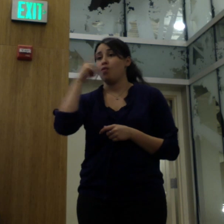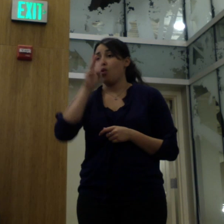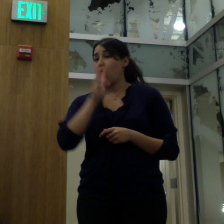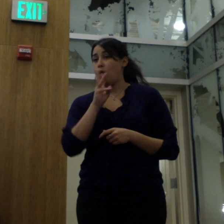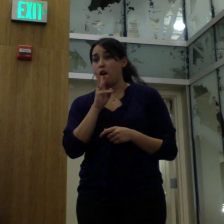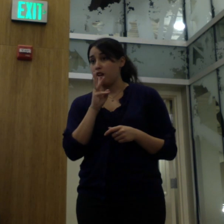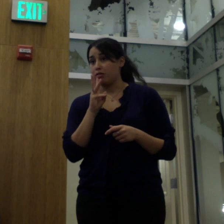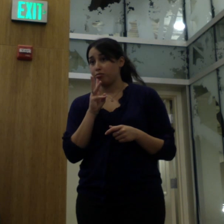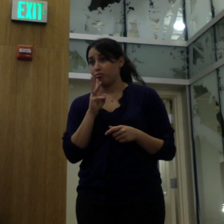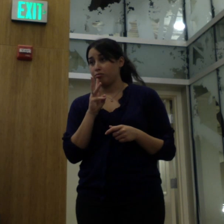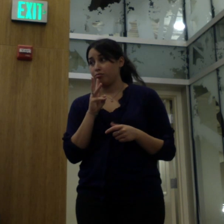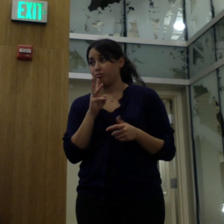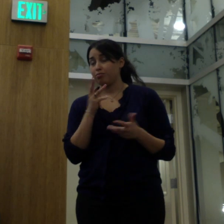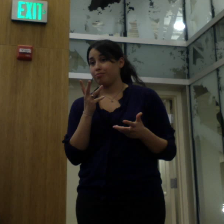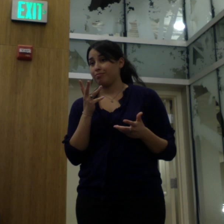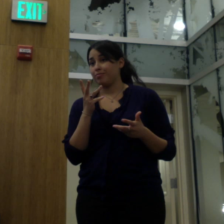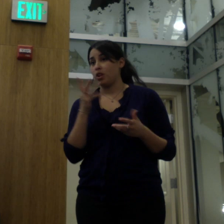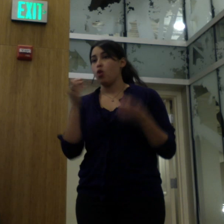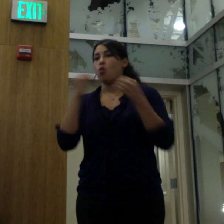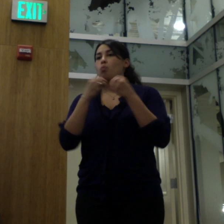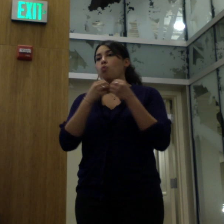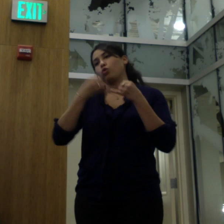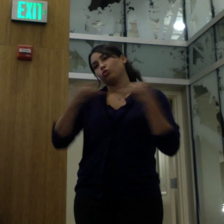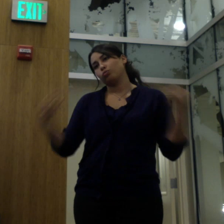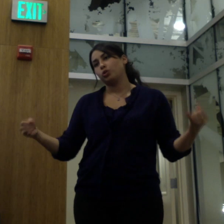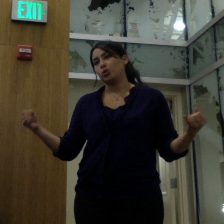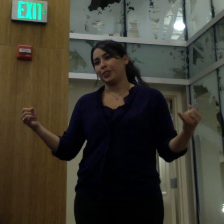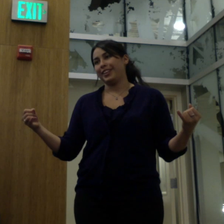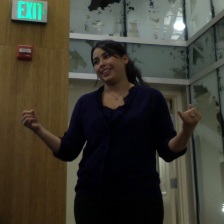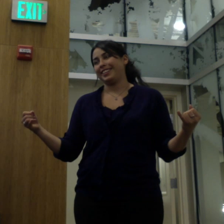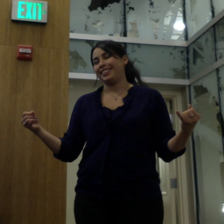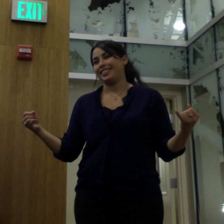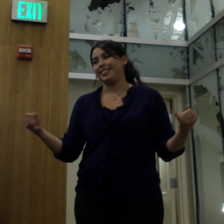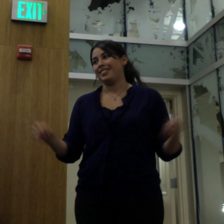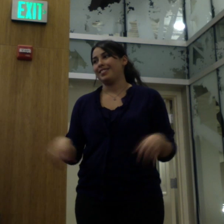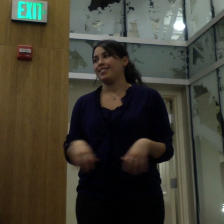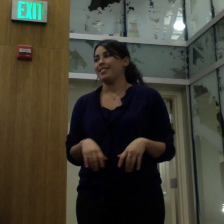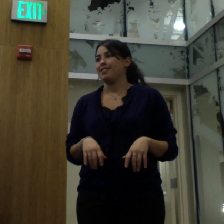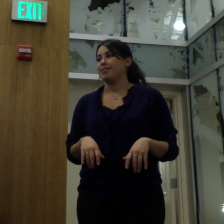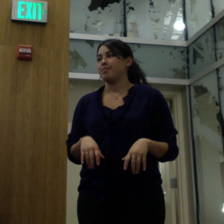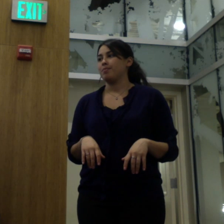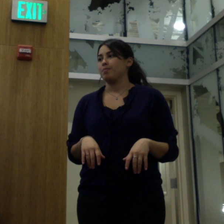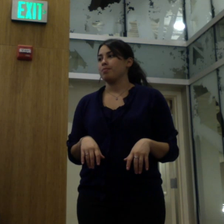like that. Or string. String.